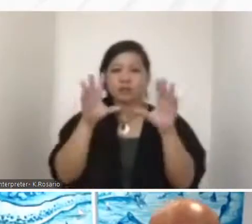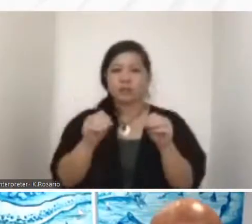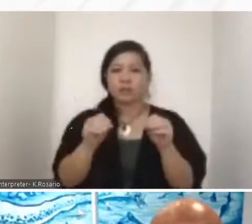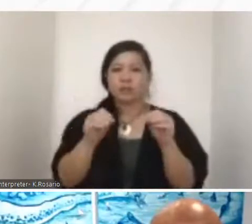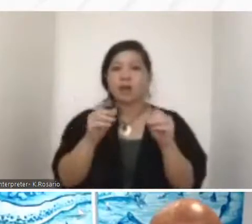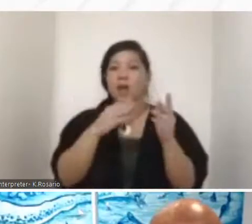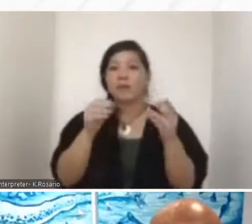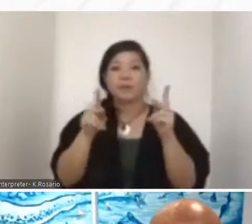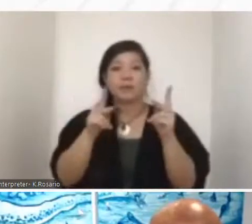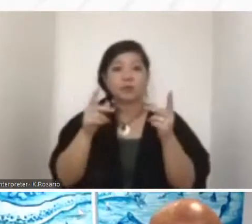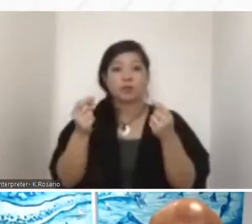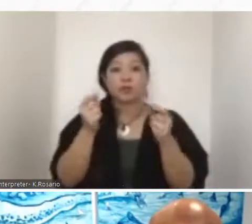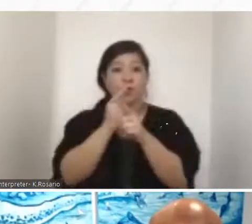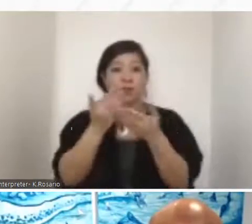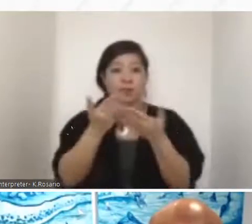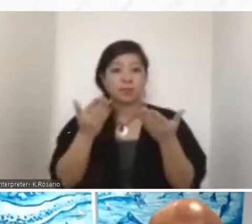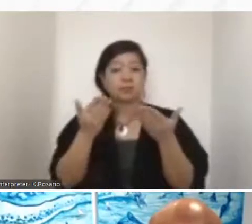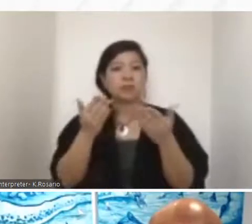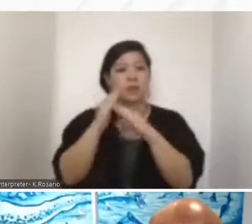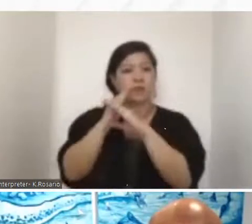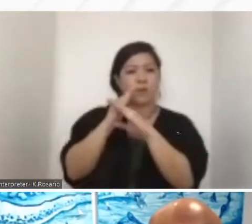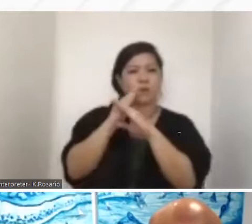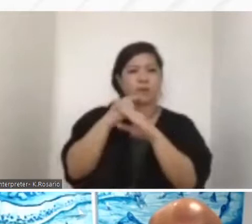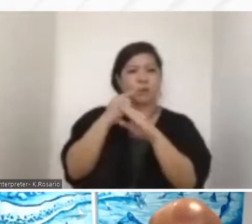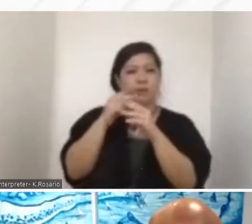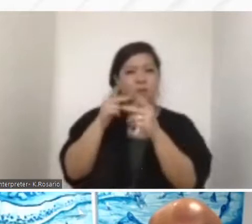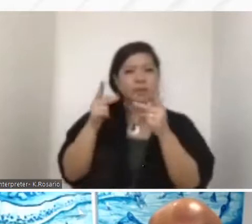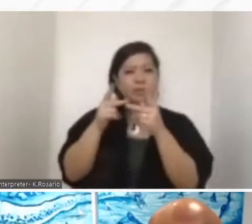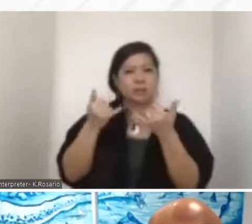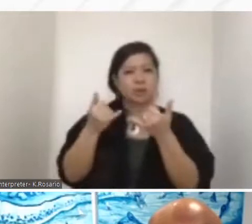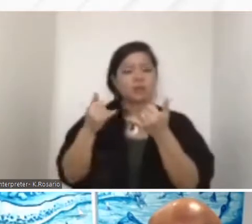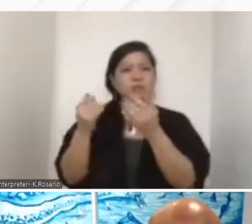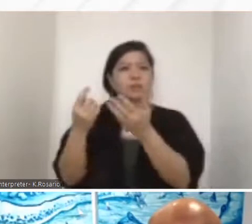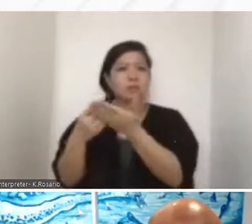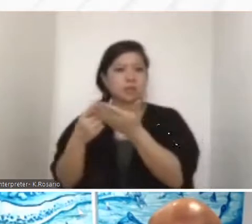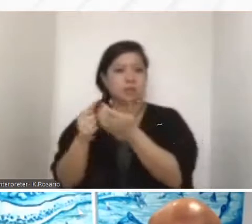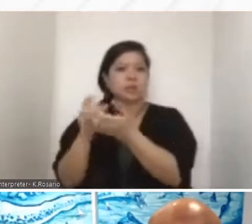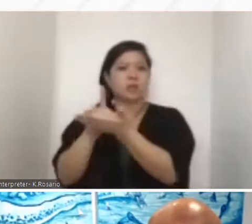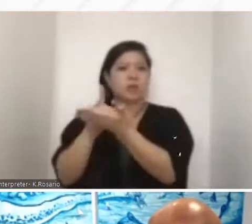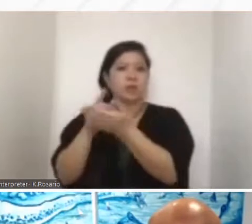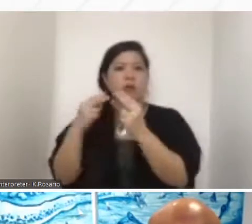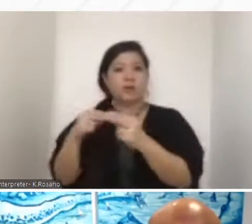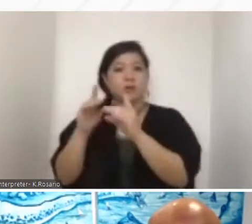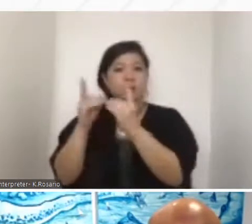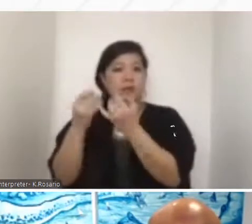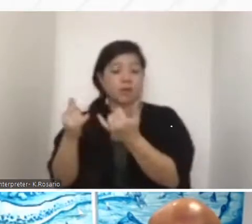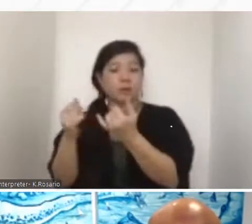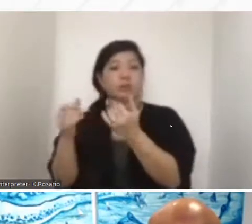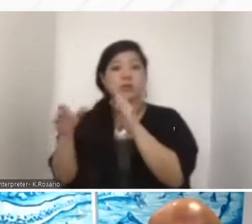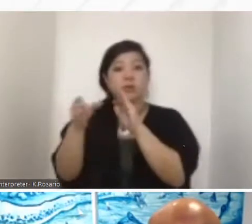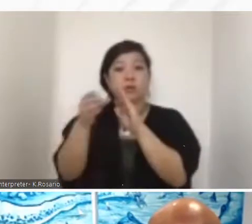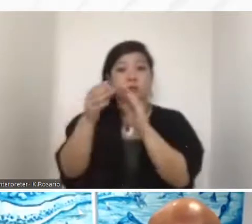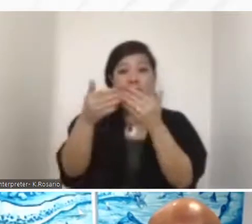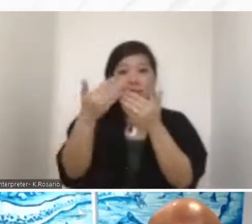started to do the right thing and avoid these public places. Now, when you talk to doctors and when you talk to health departments who are doing contact tracing, they will